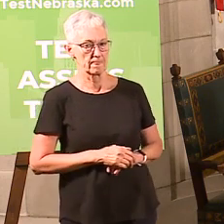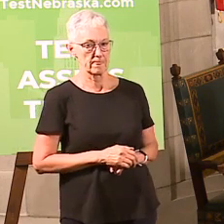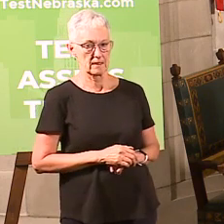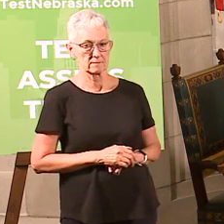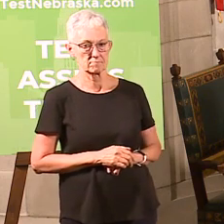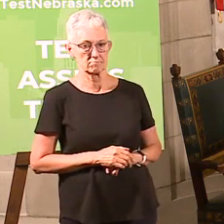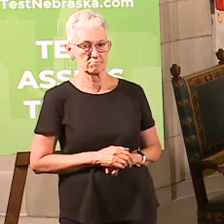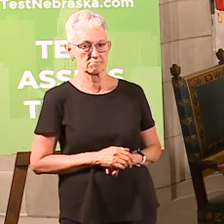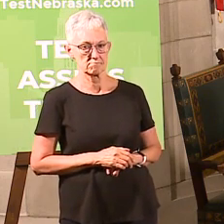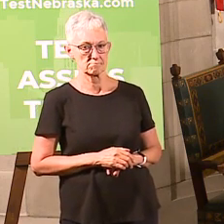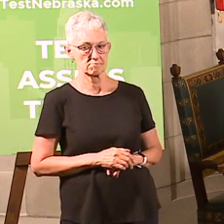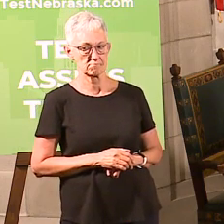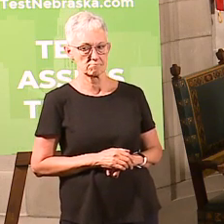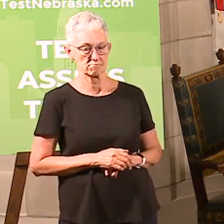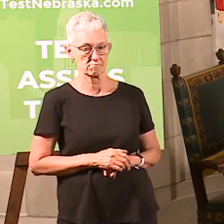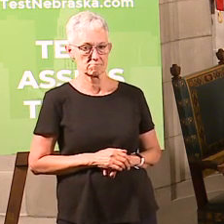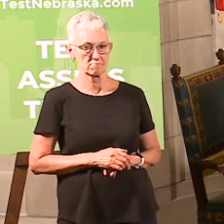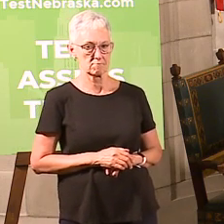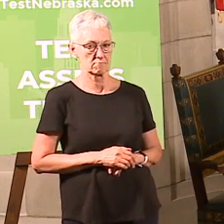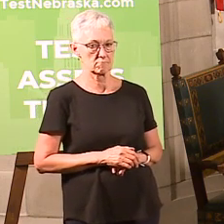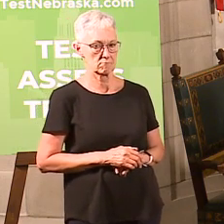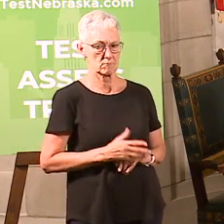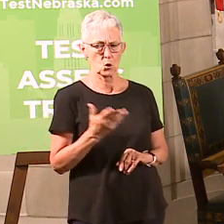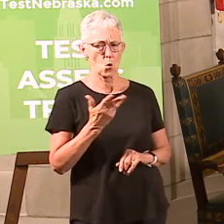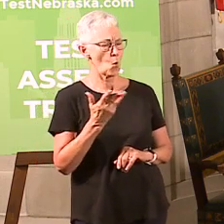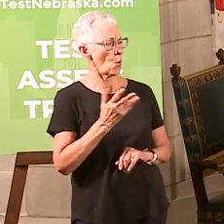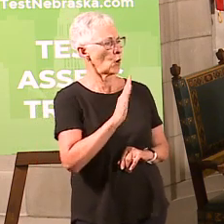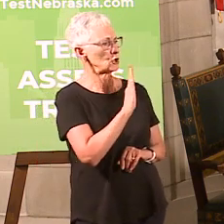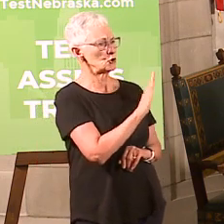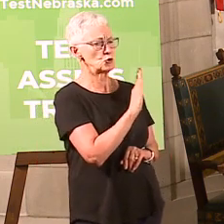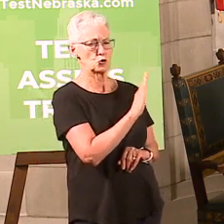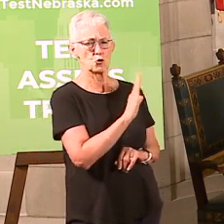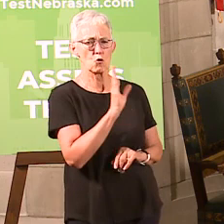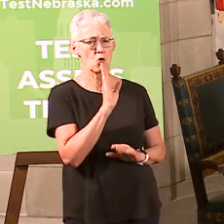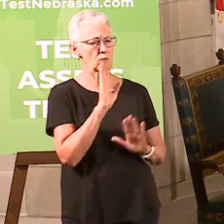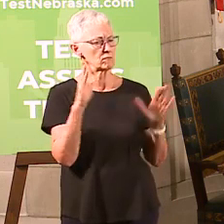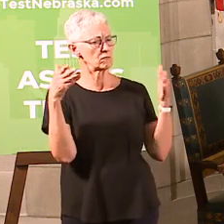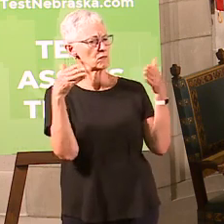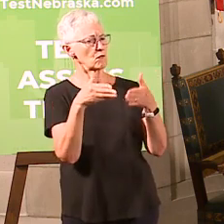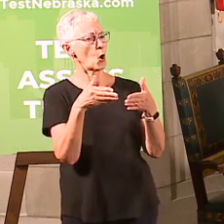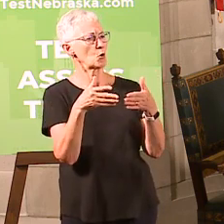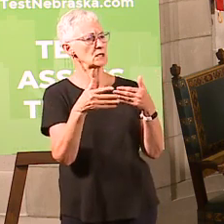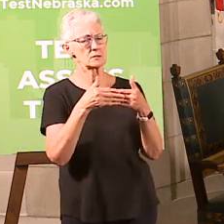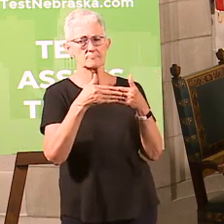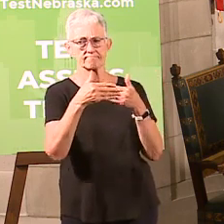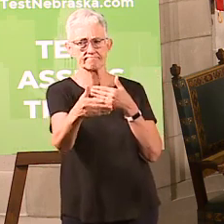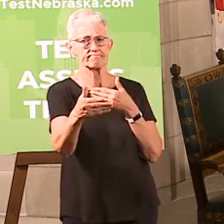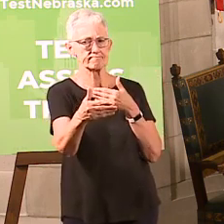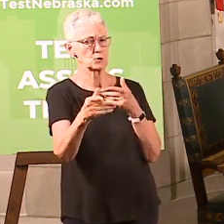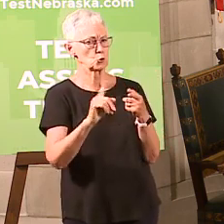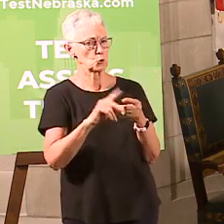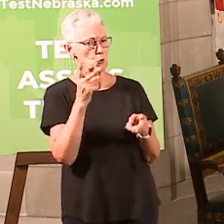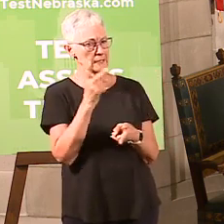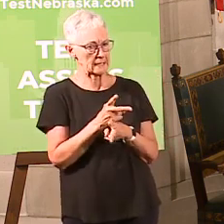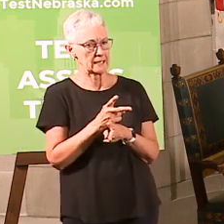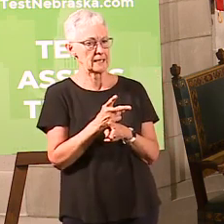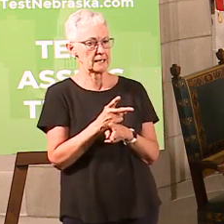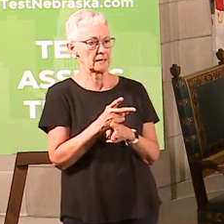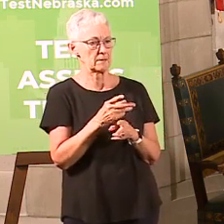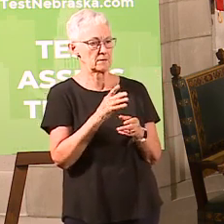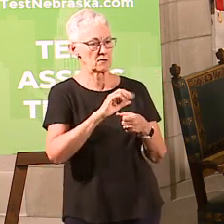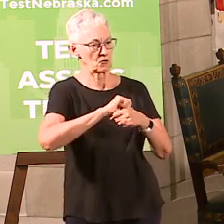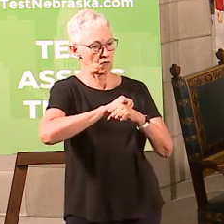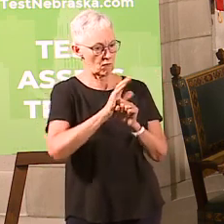focus moving forward with this pandemic and keeping it under control? So the question is what is